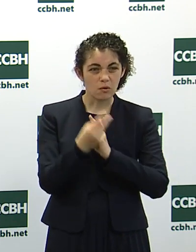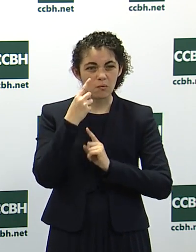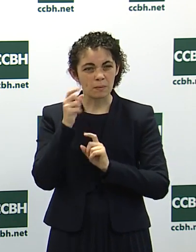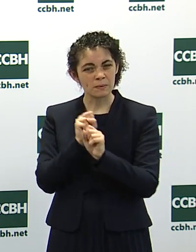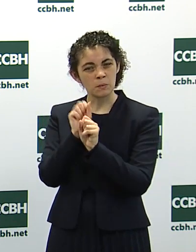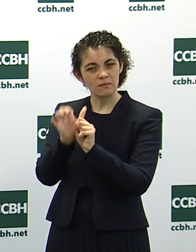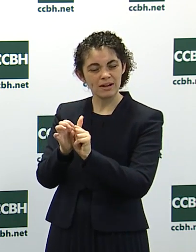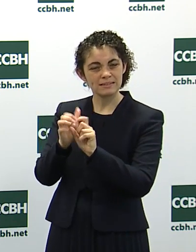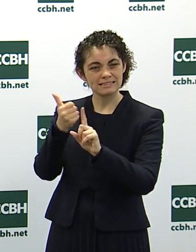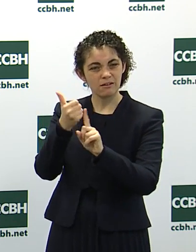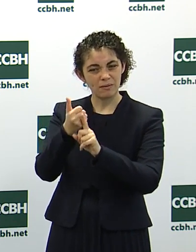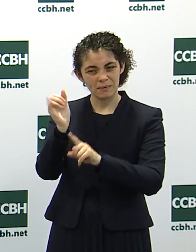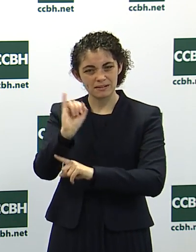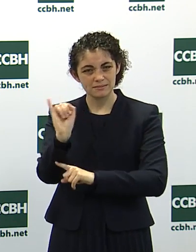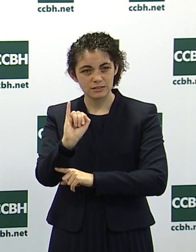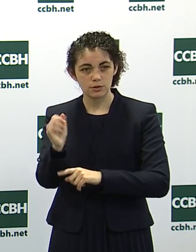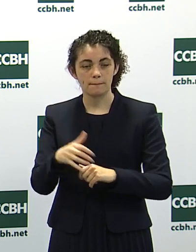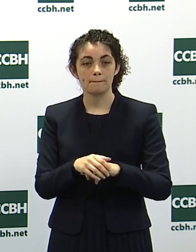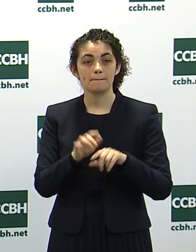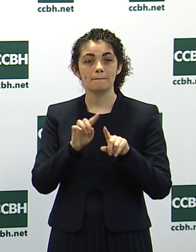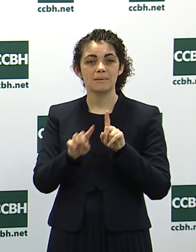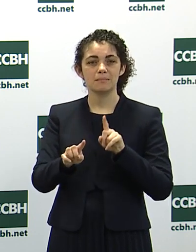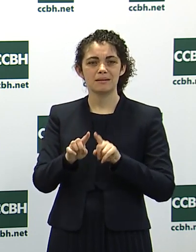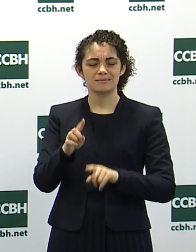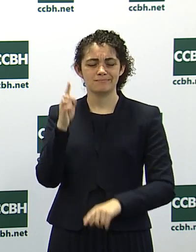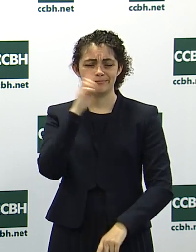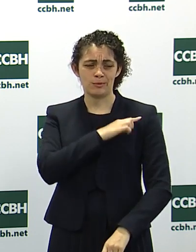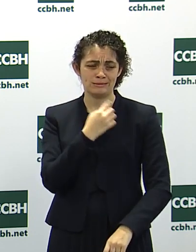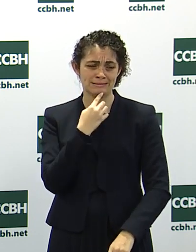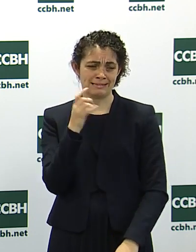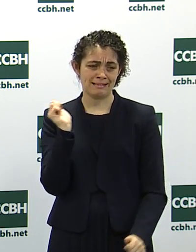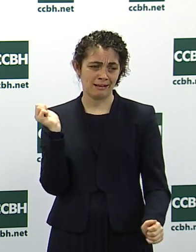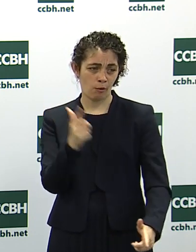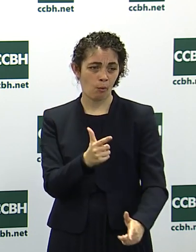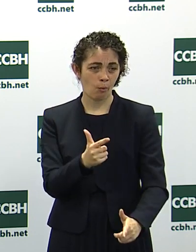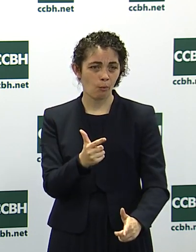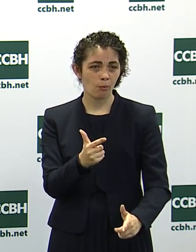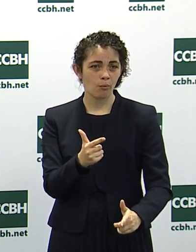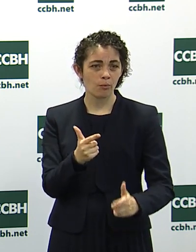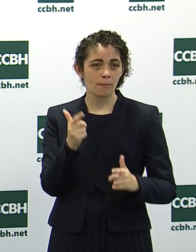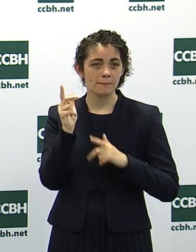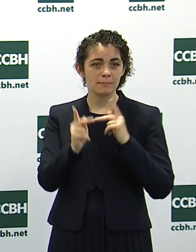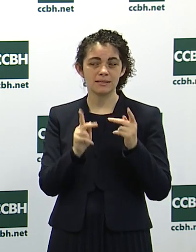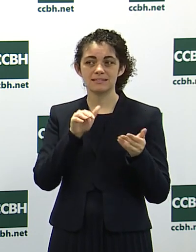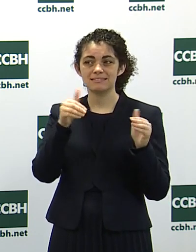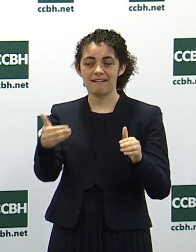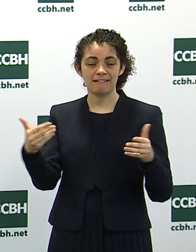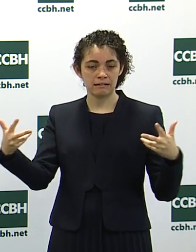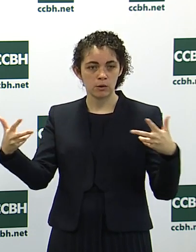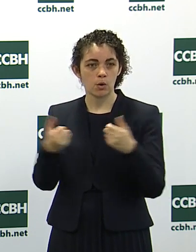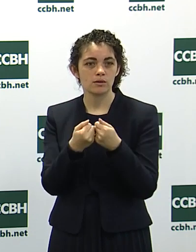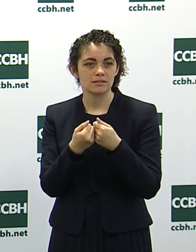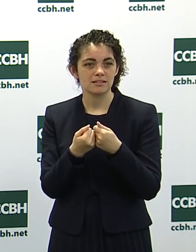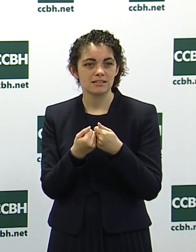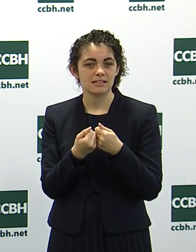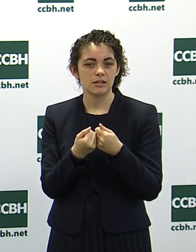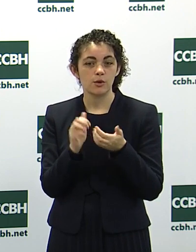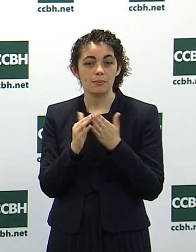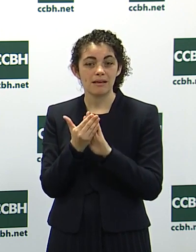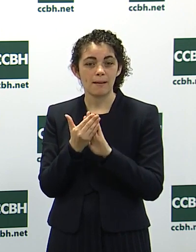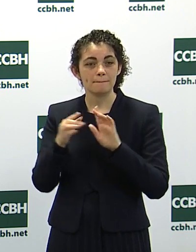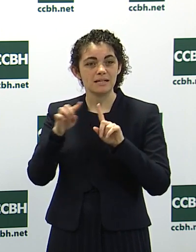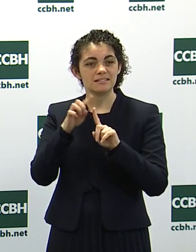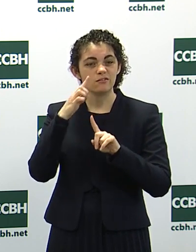disease. But it would be foolish, I think we would all agree, if somebody died in a car accident who had tested